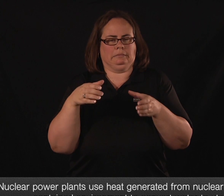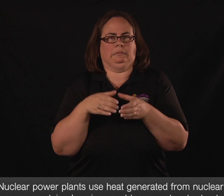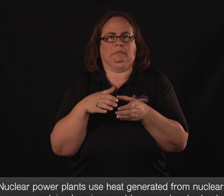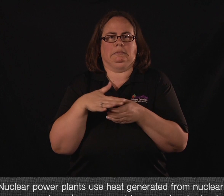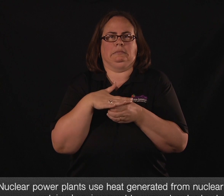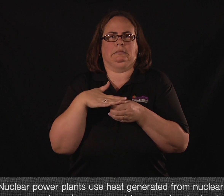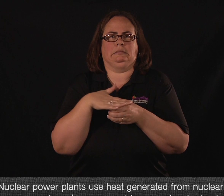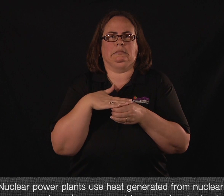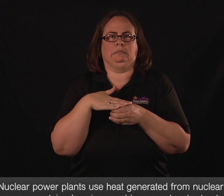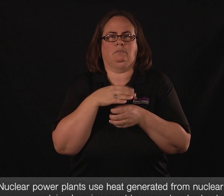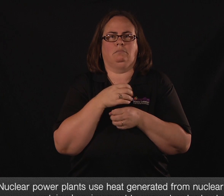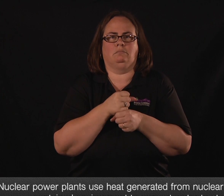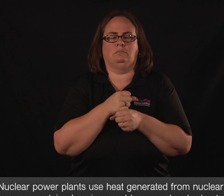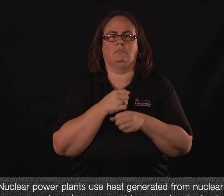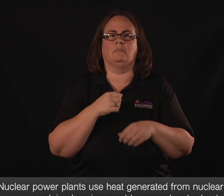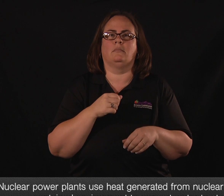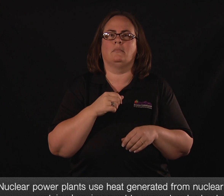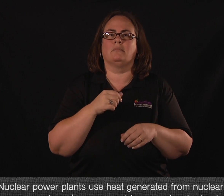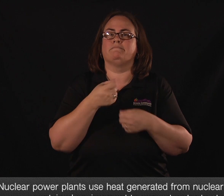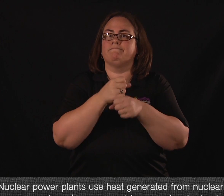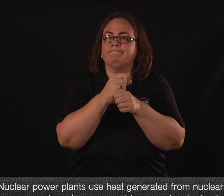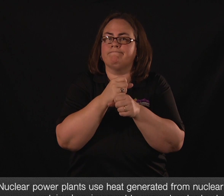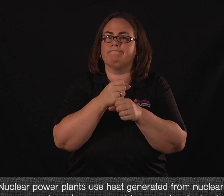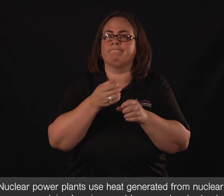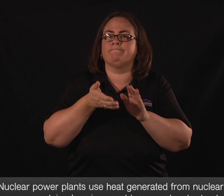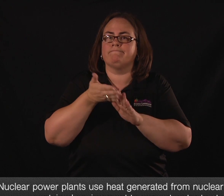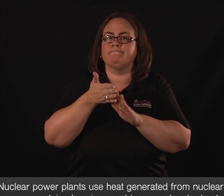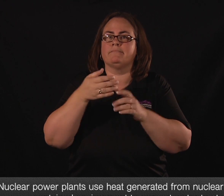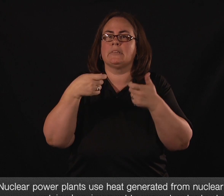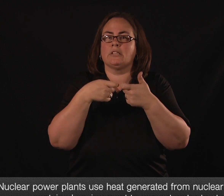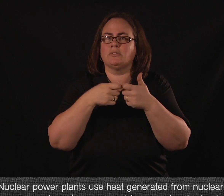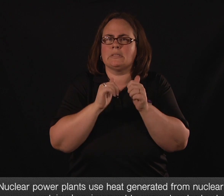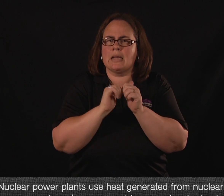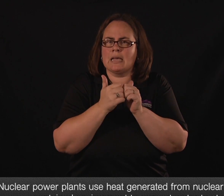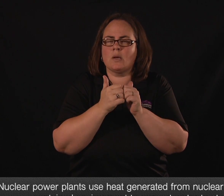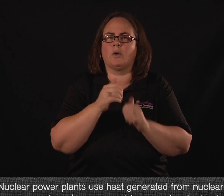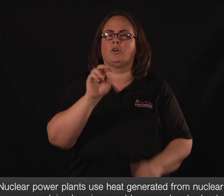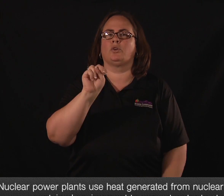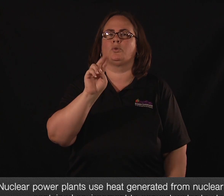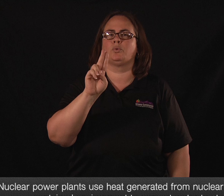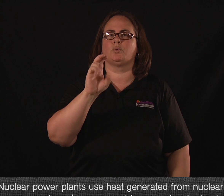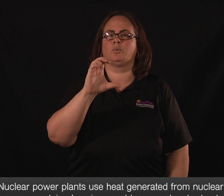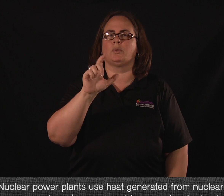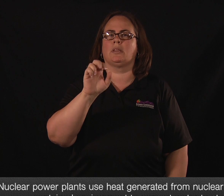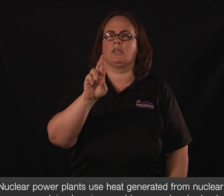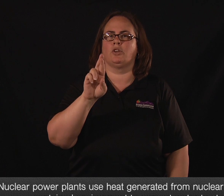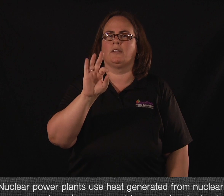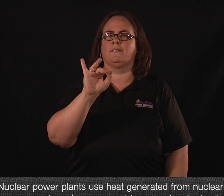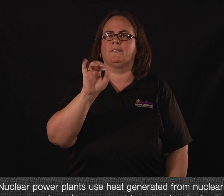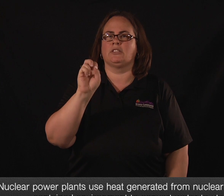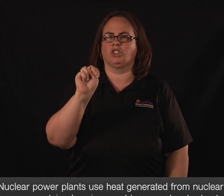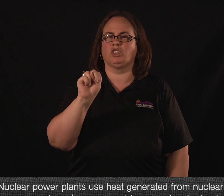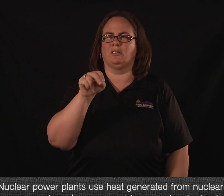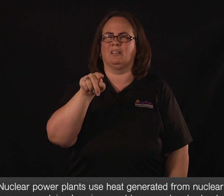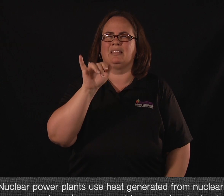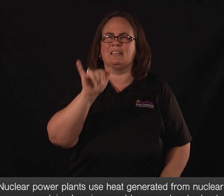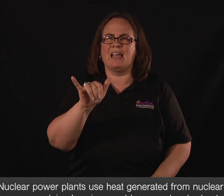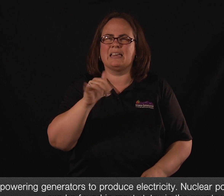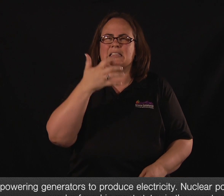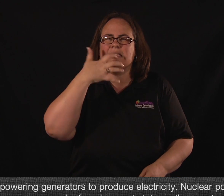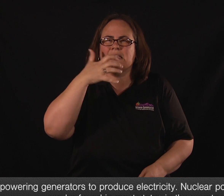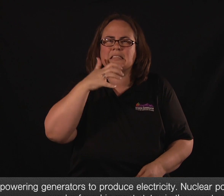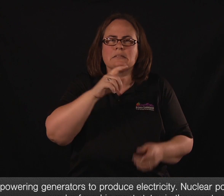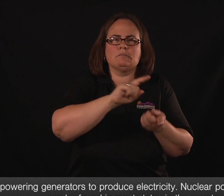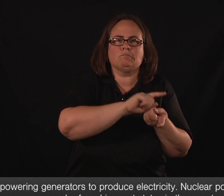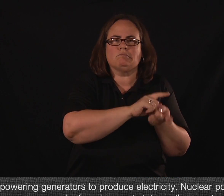Nuclear power plants use heat generated from nuclear fission in a contained environment to convert water to steam,